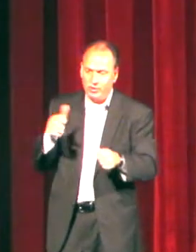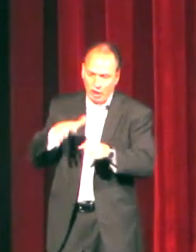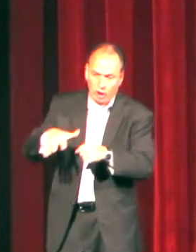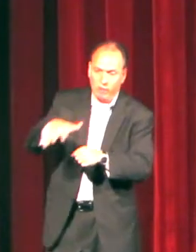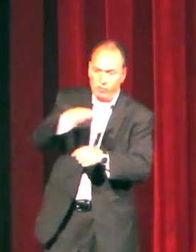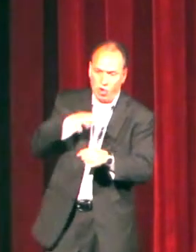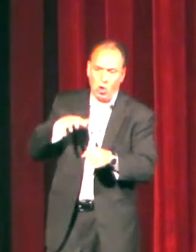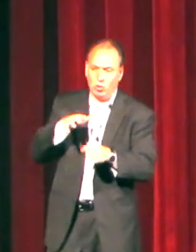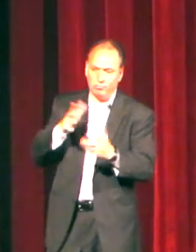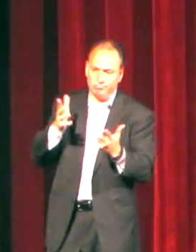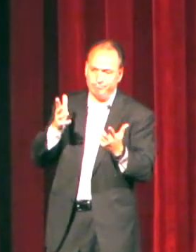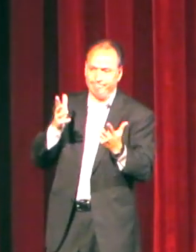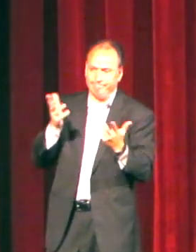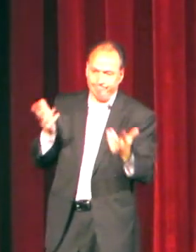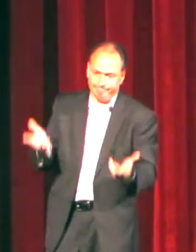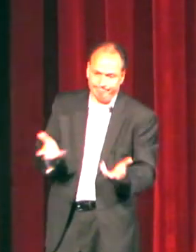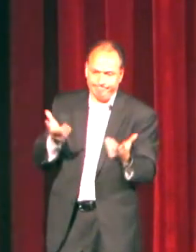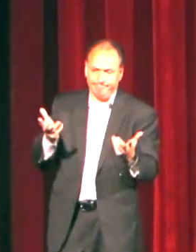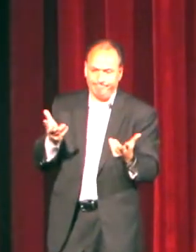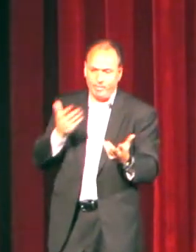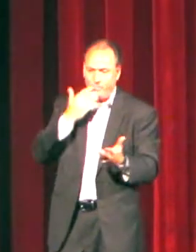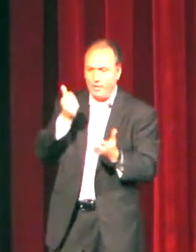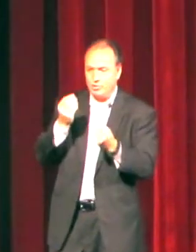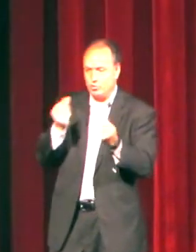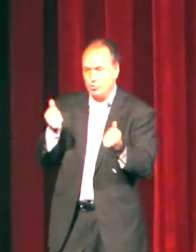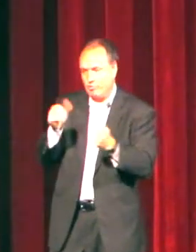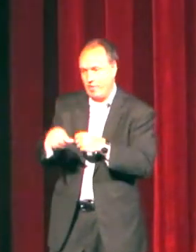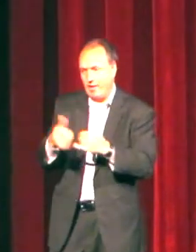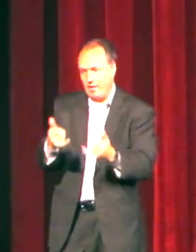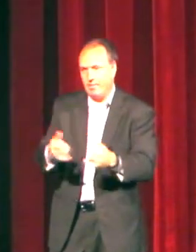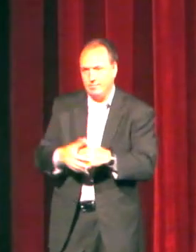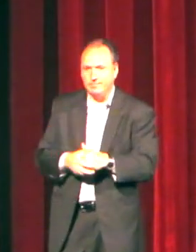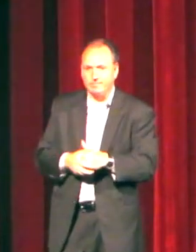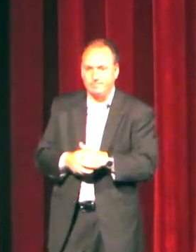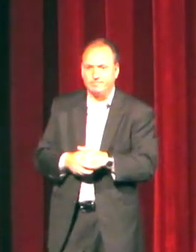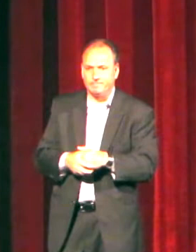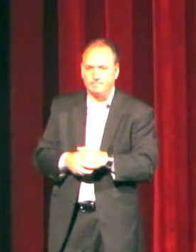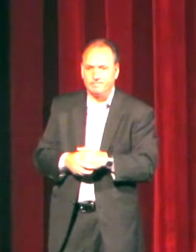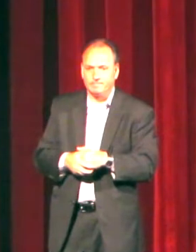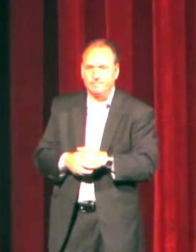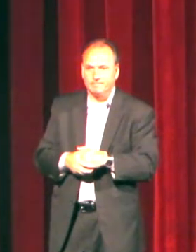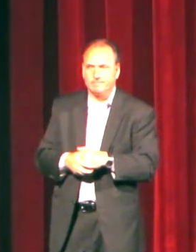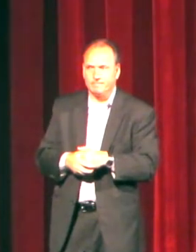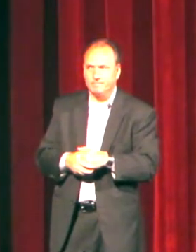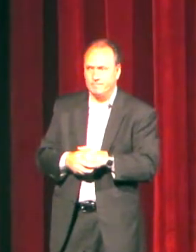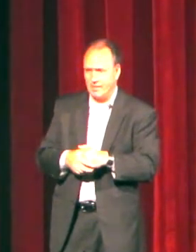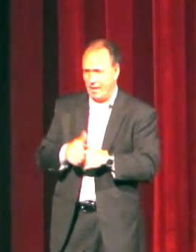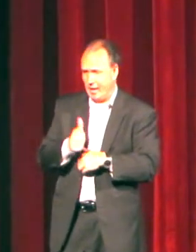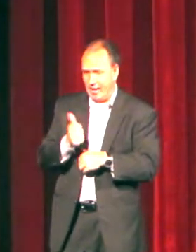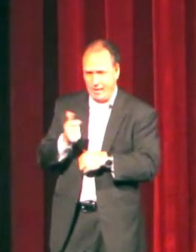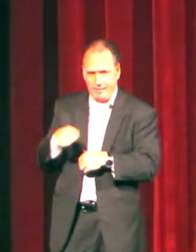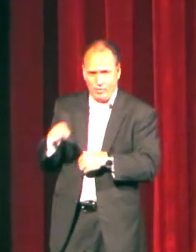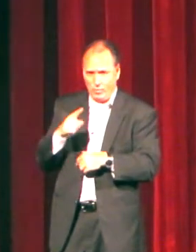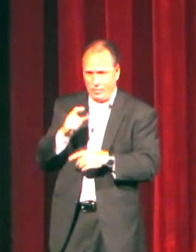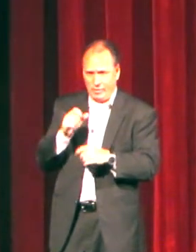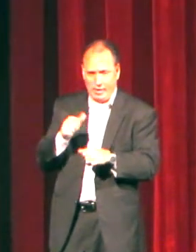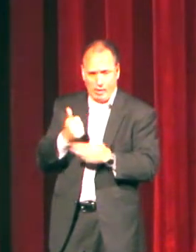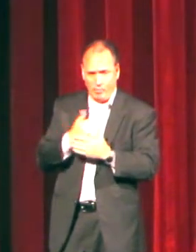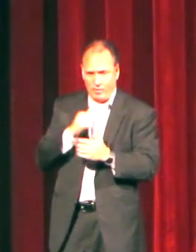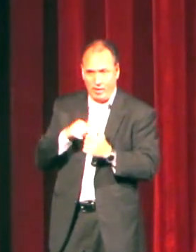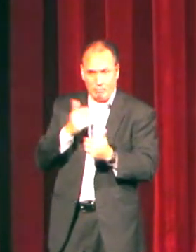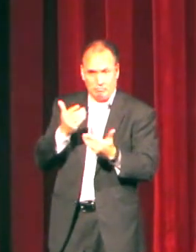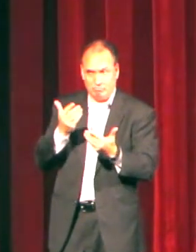coverall or better solution for that right now. So if anybody can help me out with that, I'm okay at